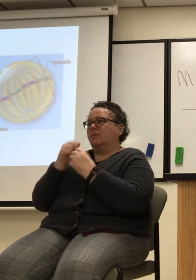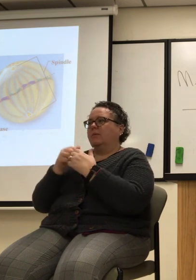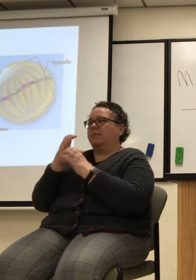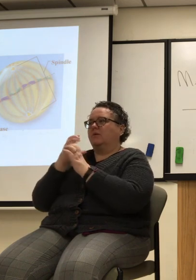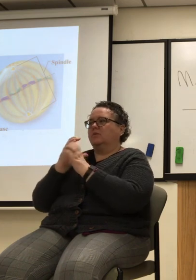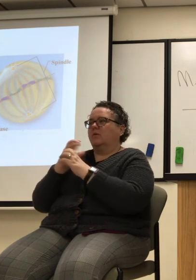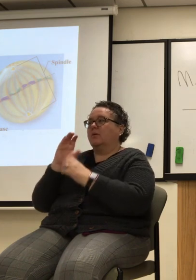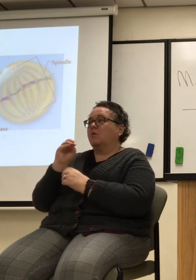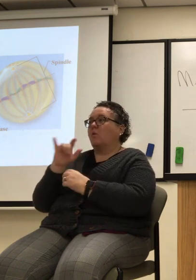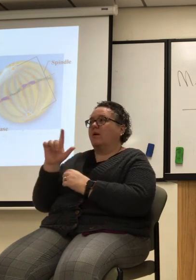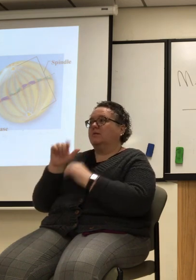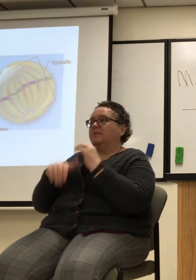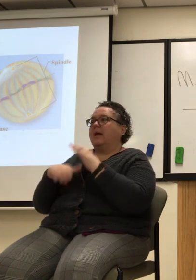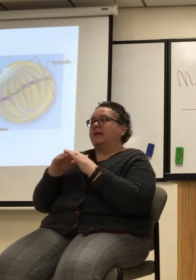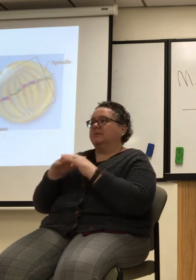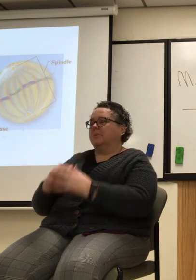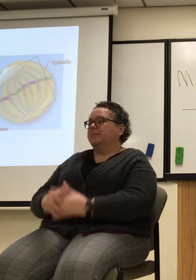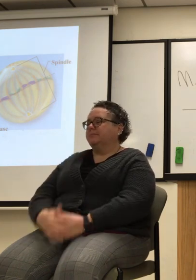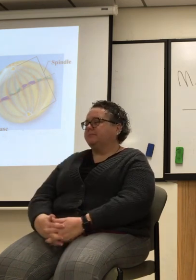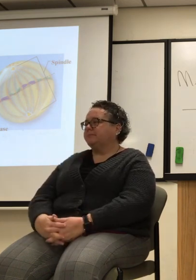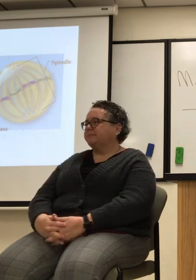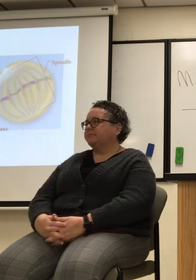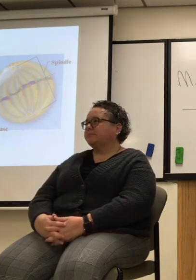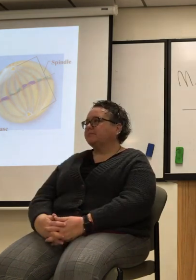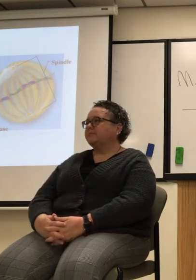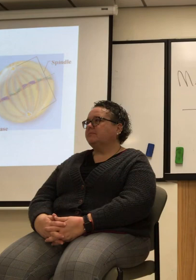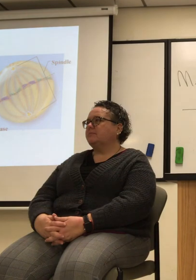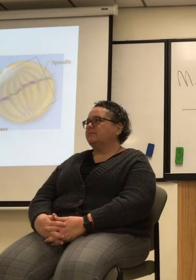Coiled at maximum.